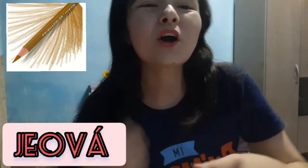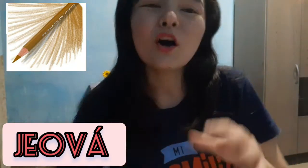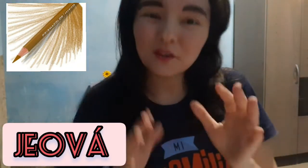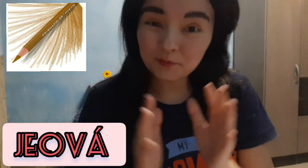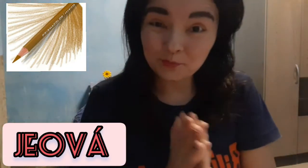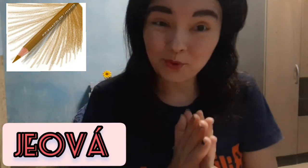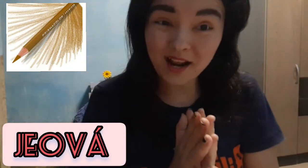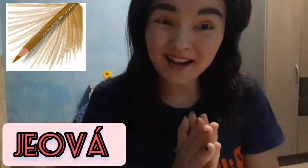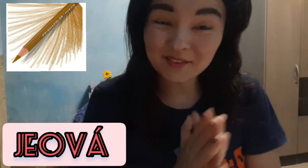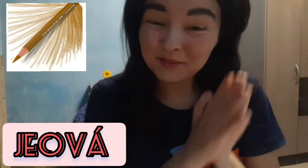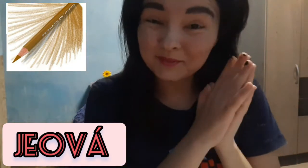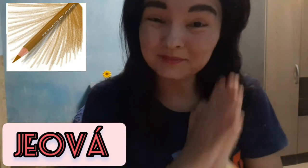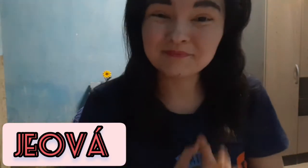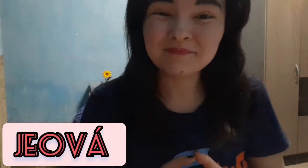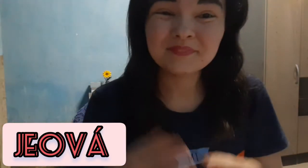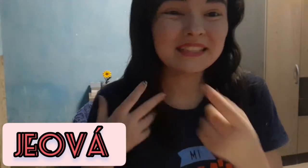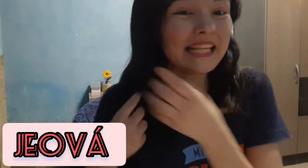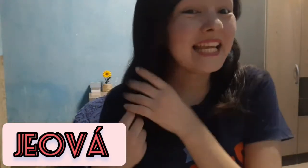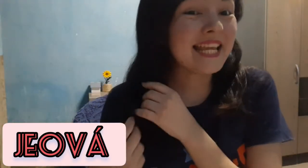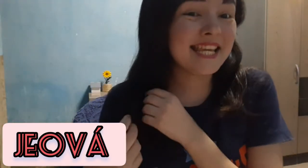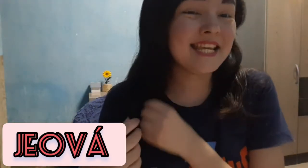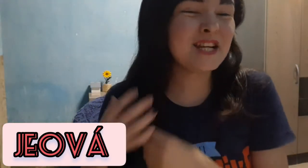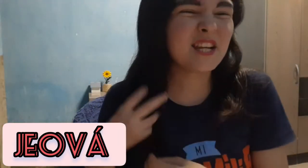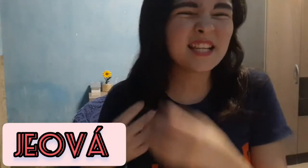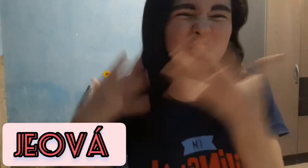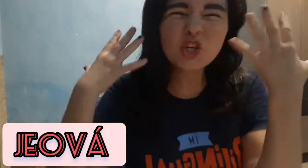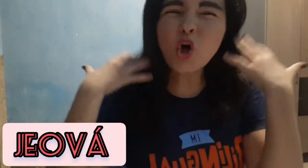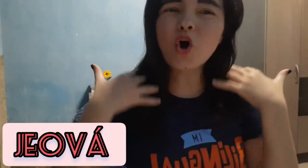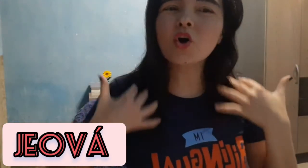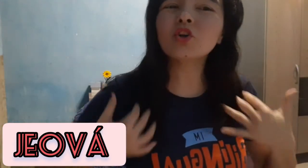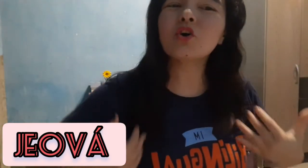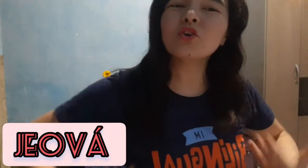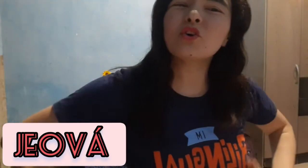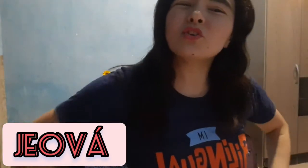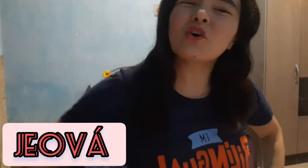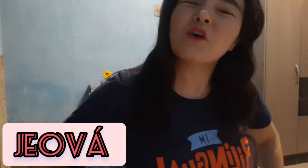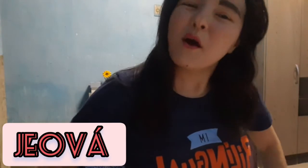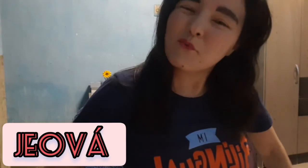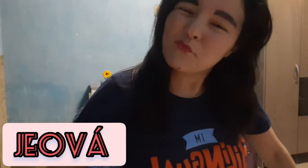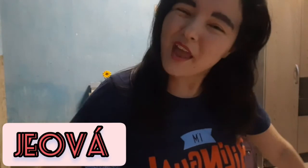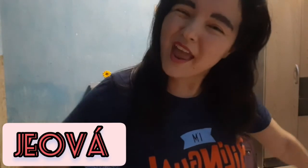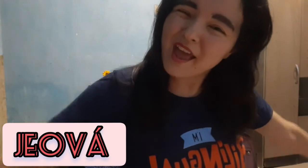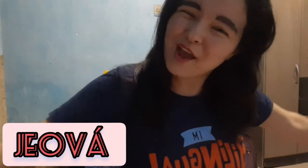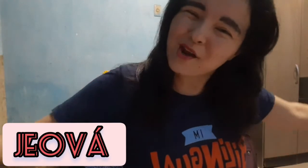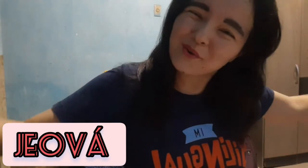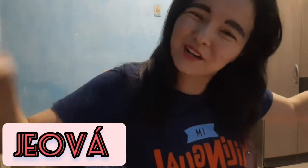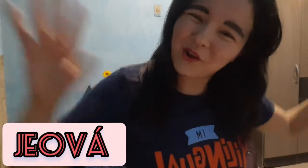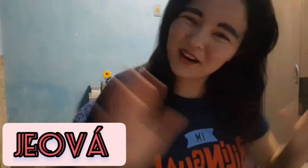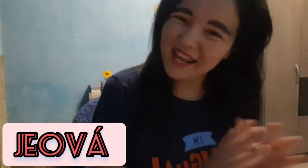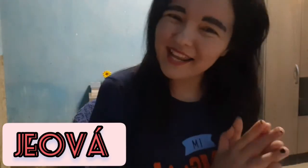color brown, the hair, yes, long, very long hair.